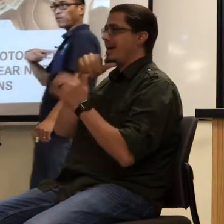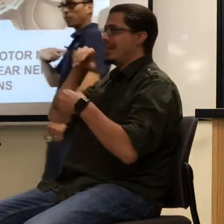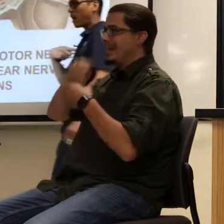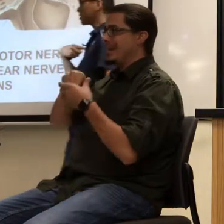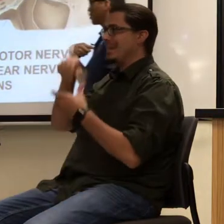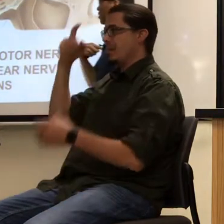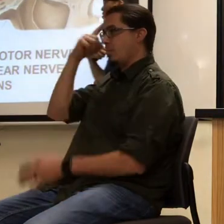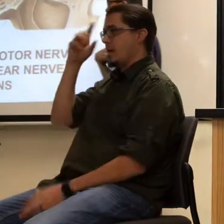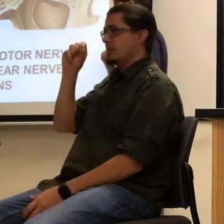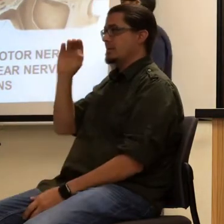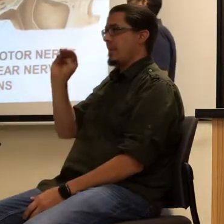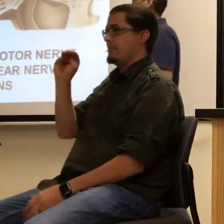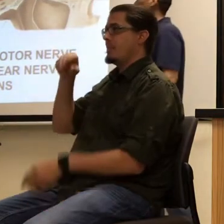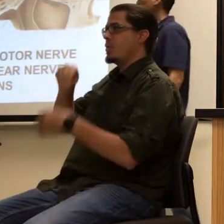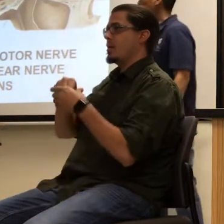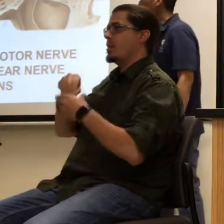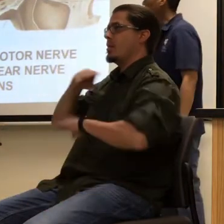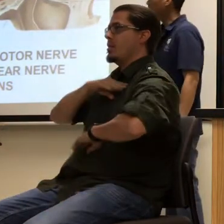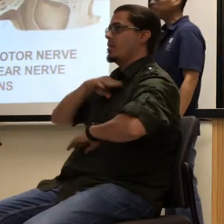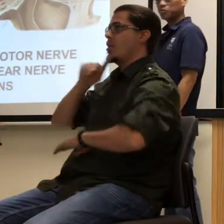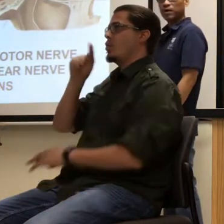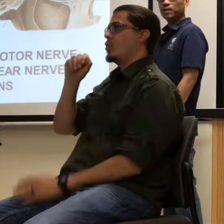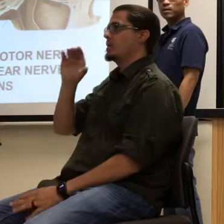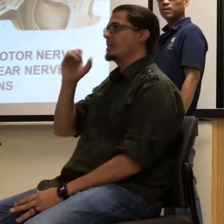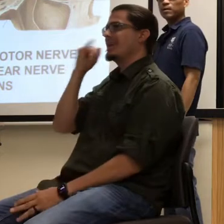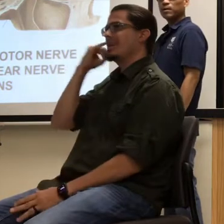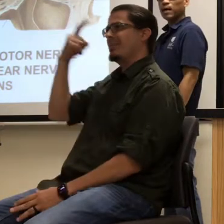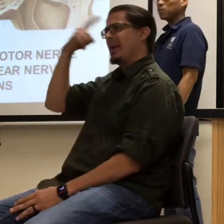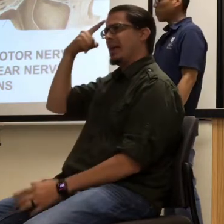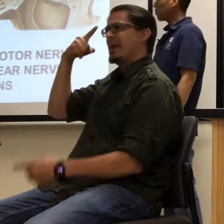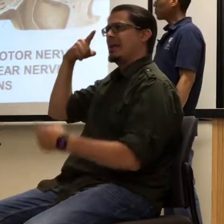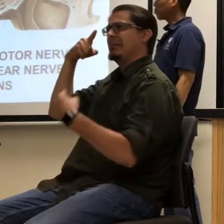stem, they're in the thoracic region. But if you have a head injury